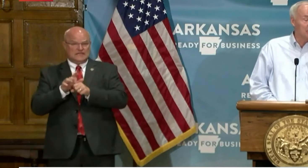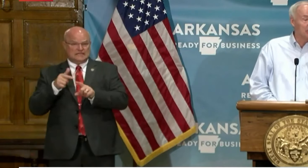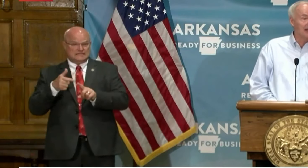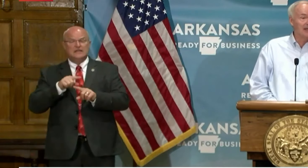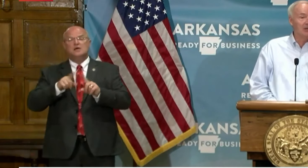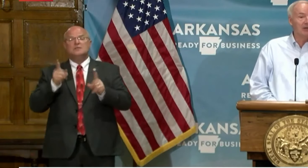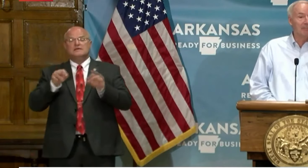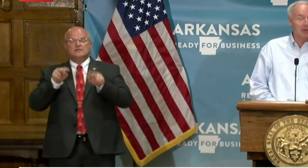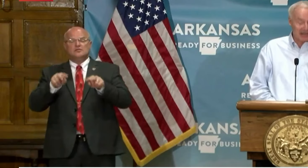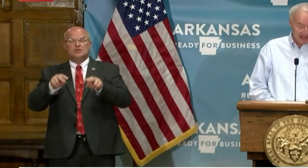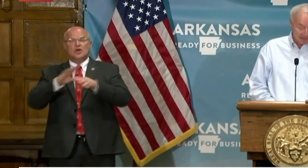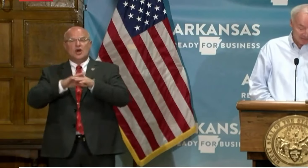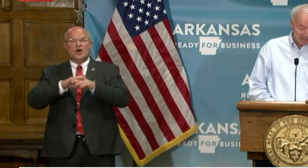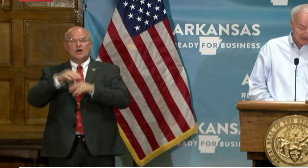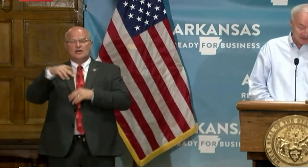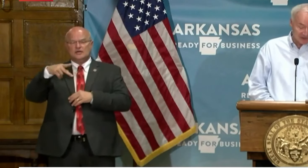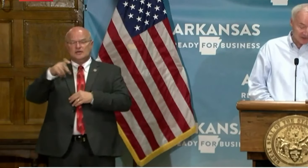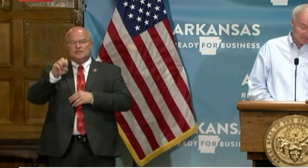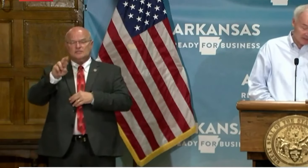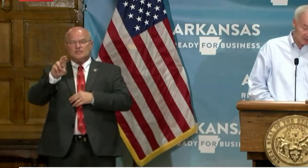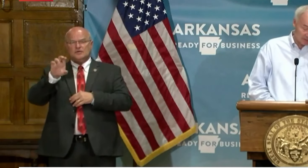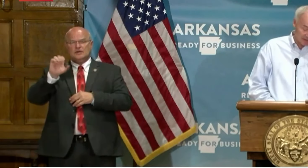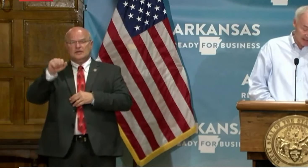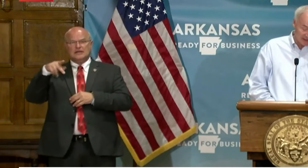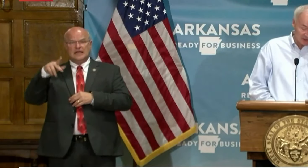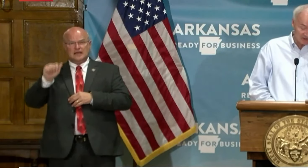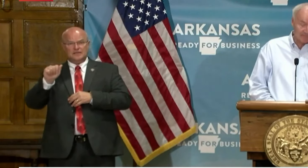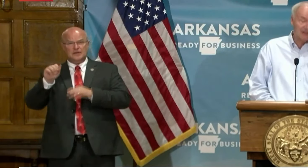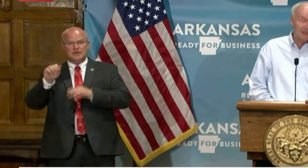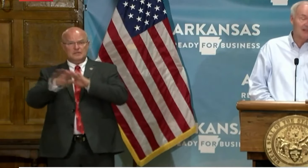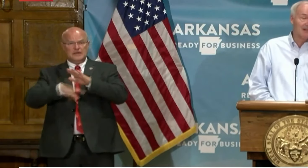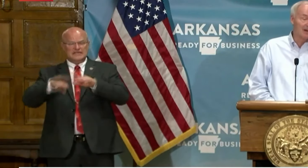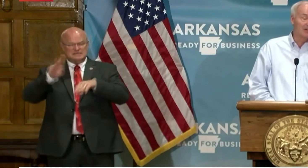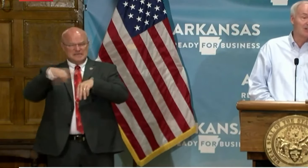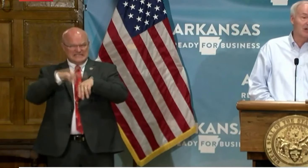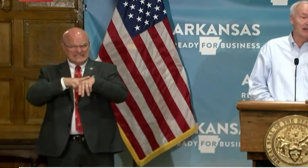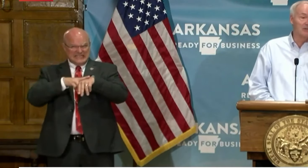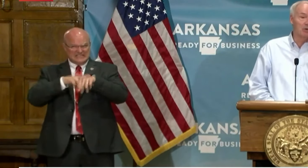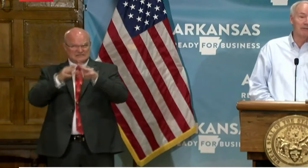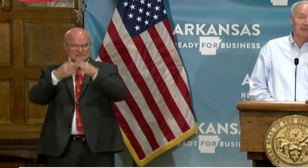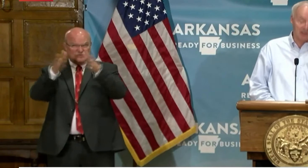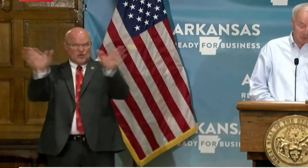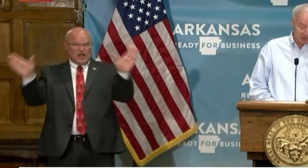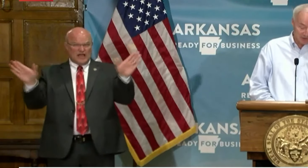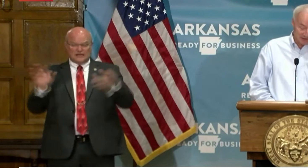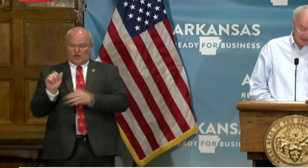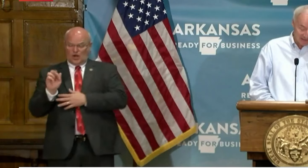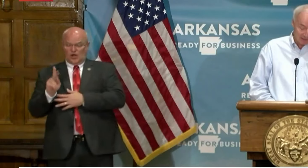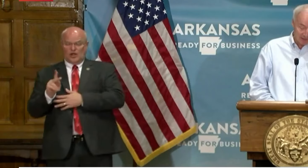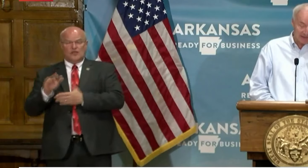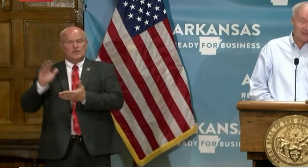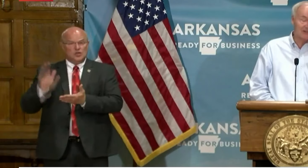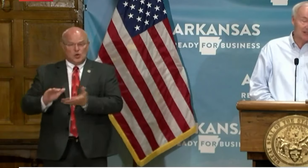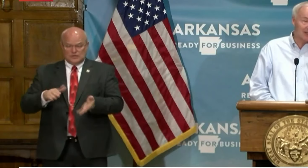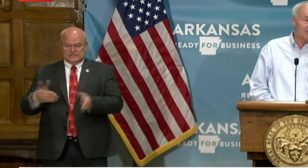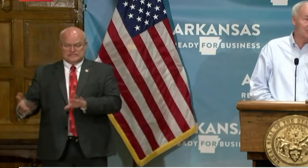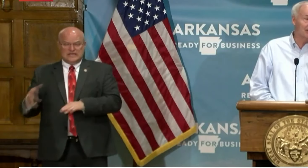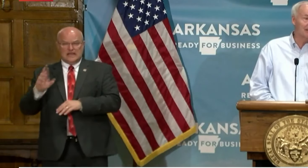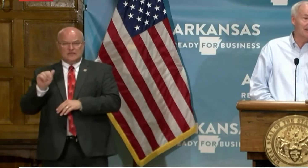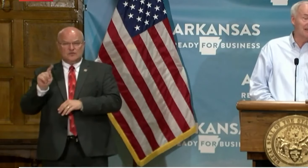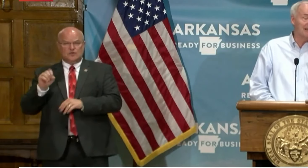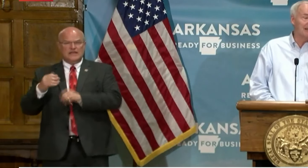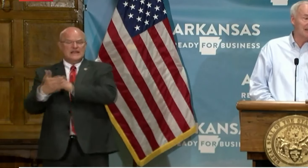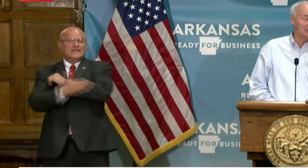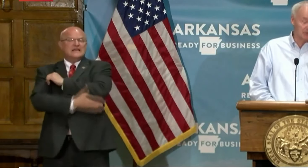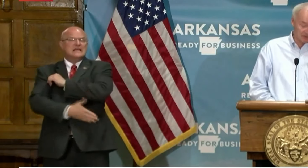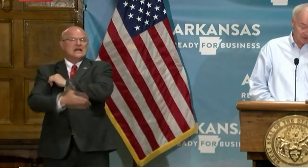But if you look at it on a per capita basis compared with the nation, Arkansas has one of the lowest death rates in the